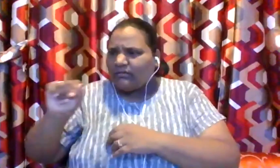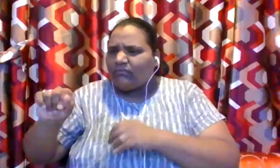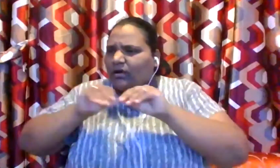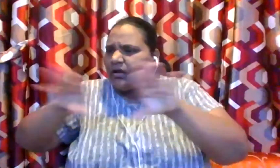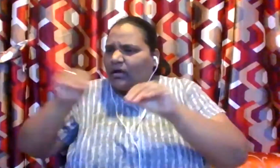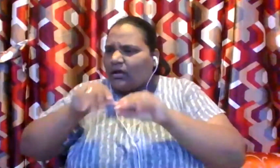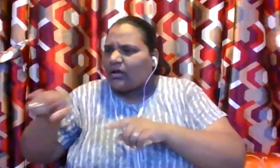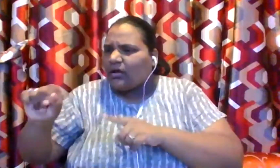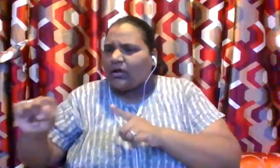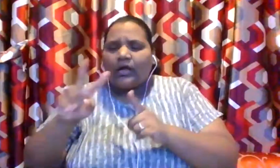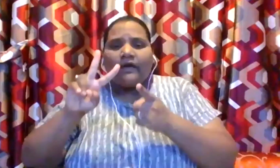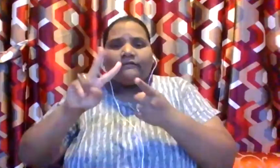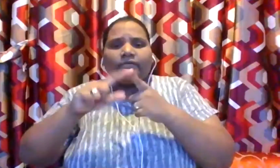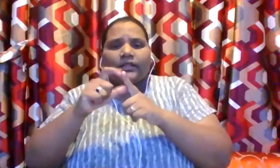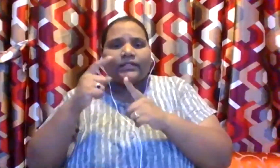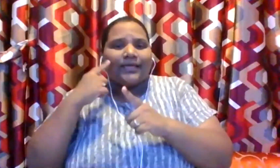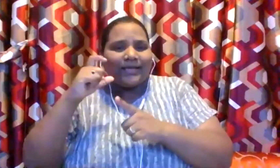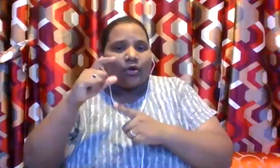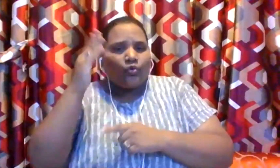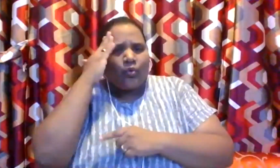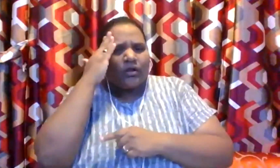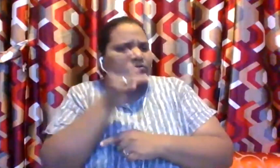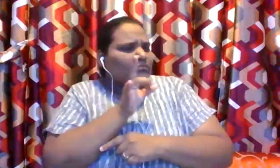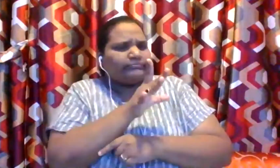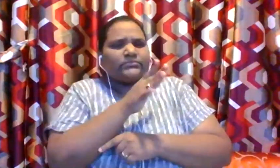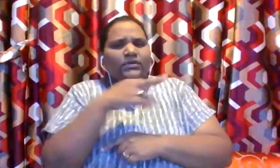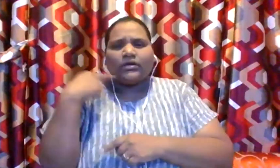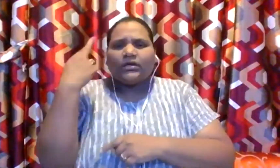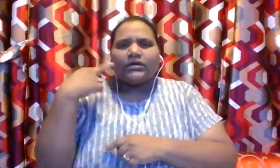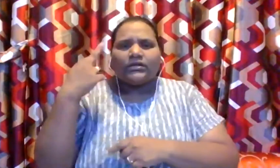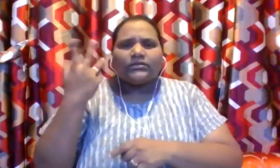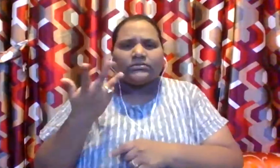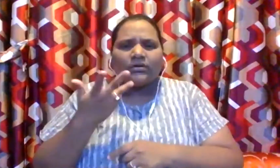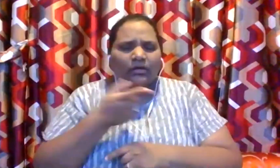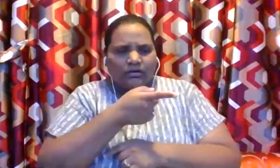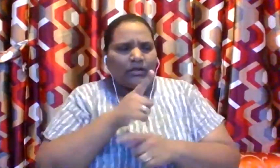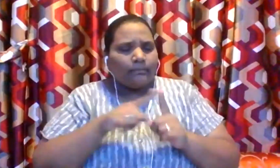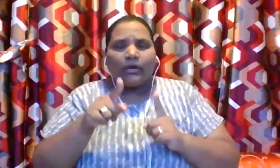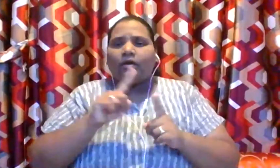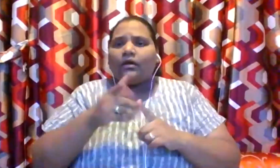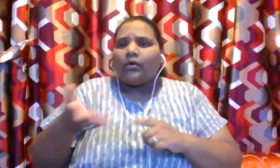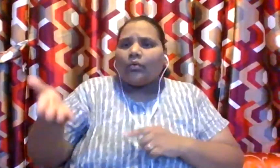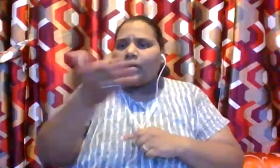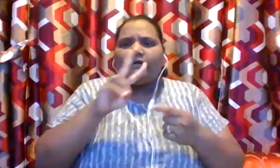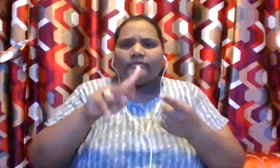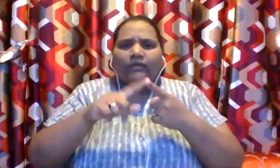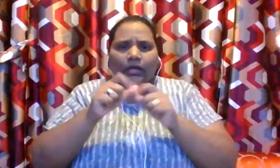Vedic knowledge? Then why should we study the Vedas? If the Vedic knowledge is not correct, why should I study the